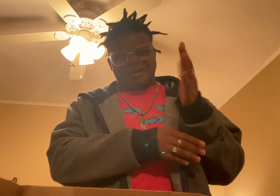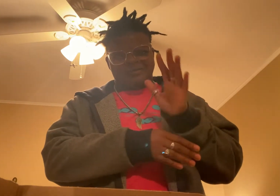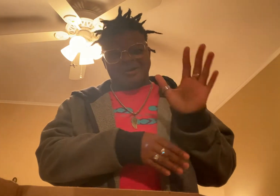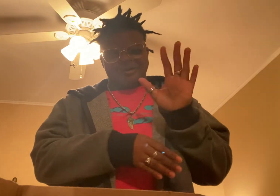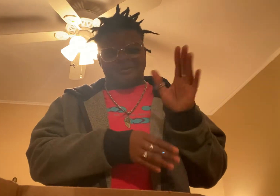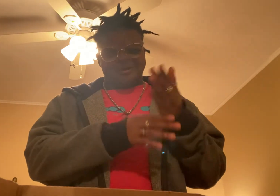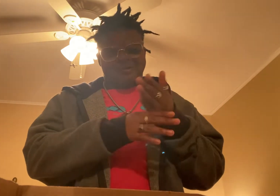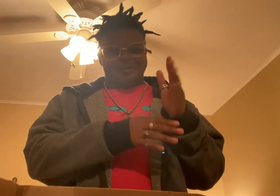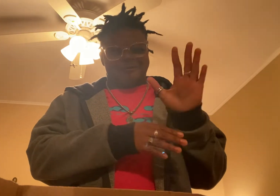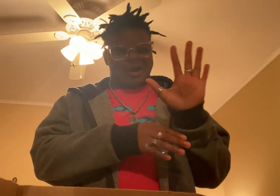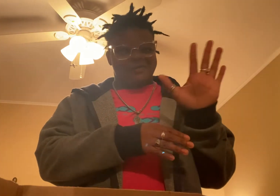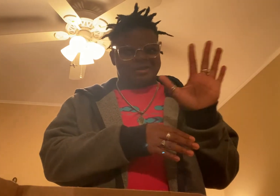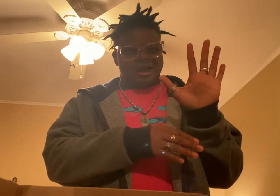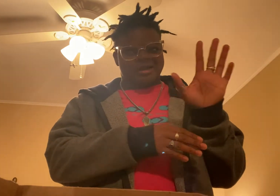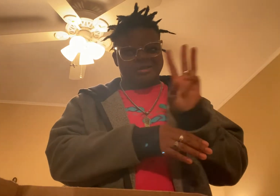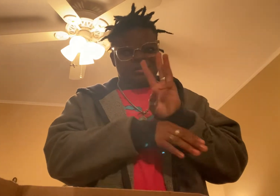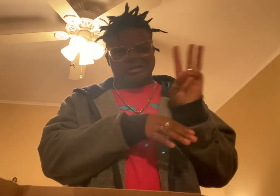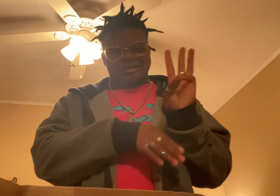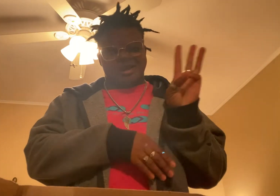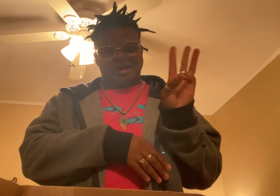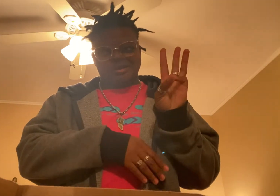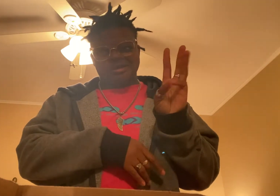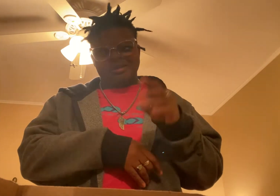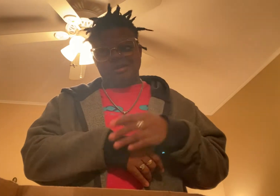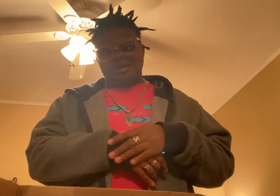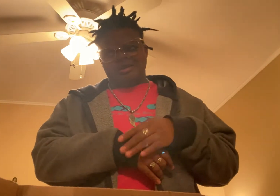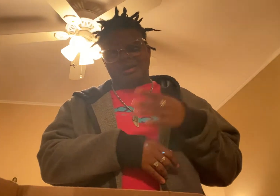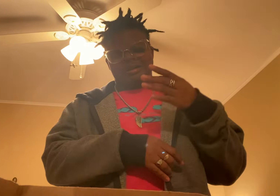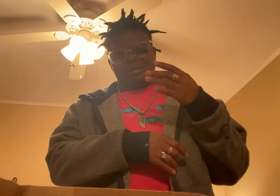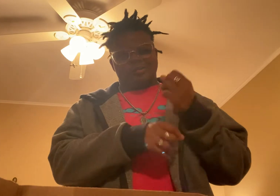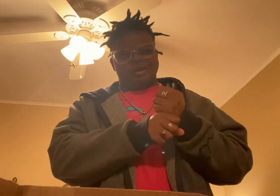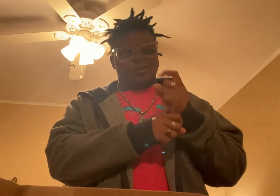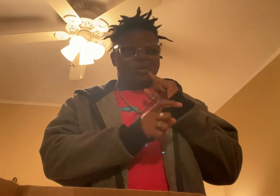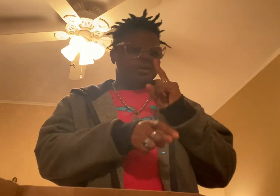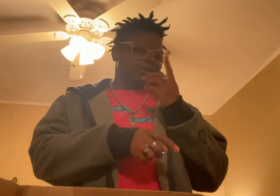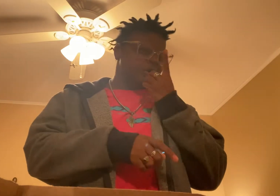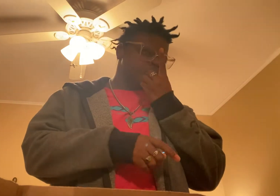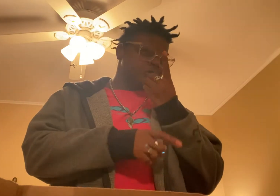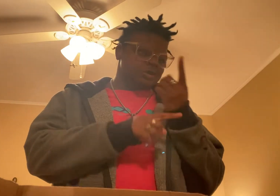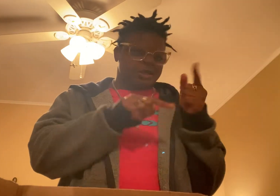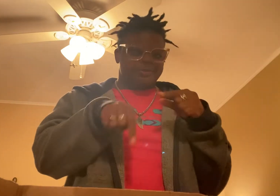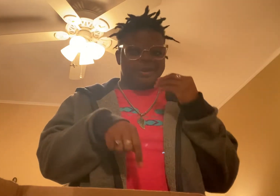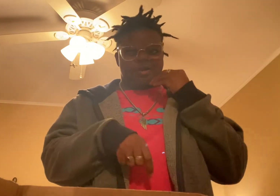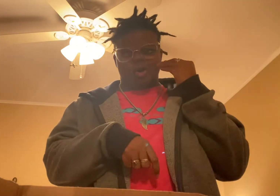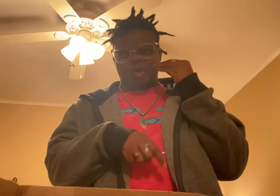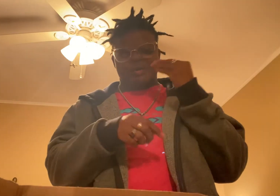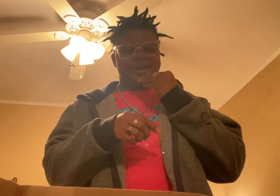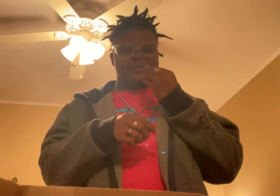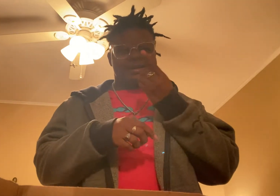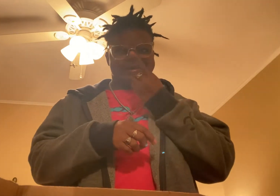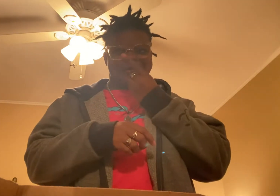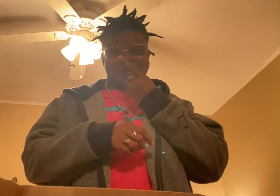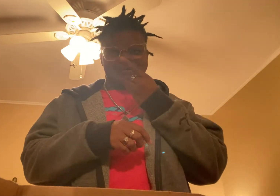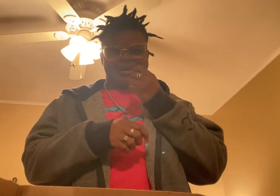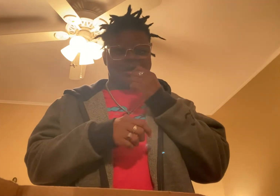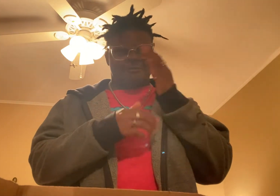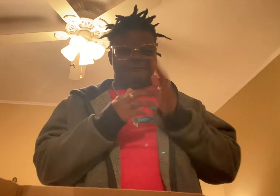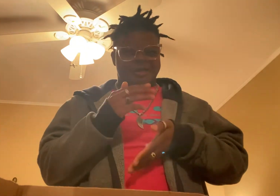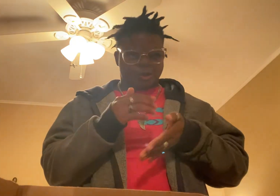about like between 5 o'clock, 6 o'clock. I went over to dinner, came back home, ate my dinner, but I never finished